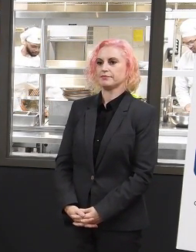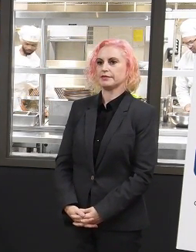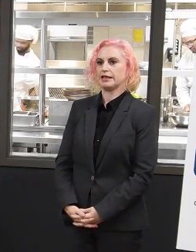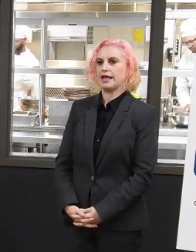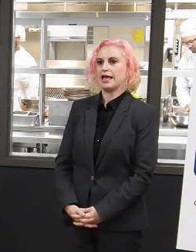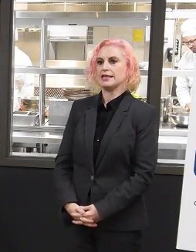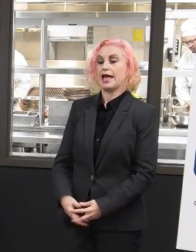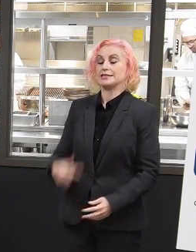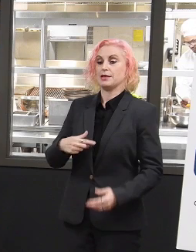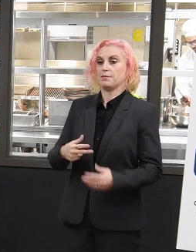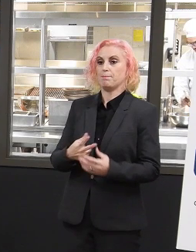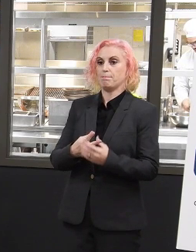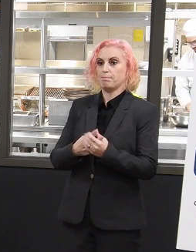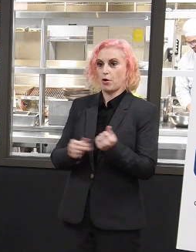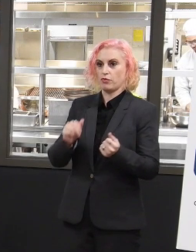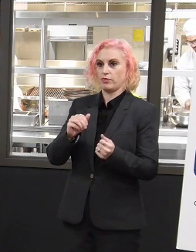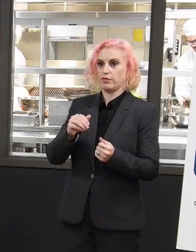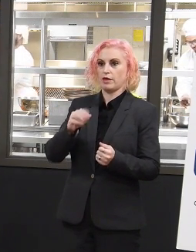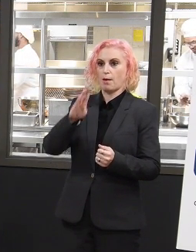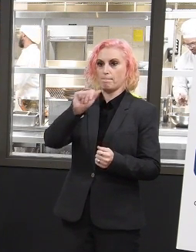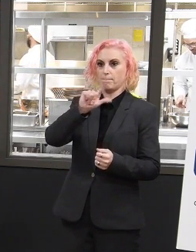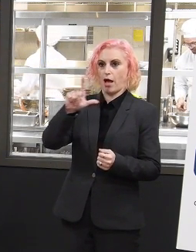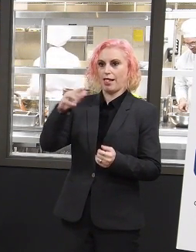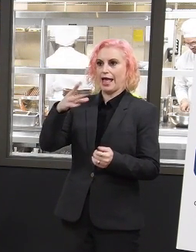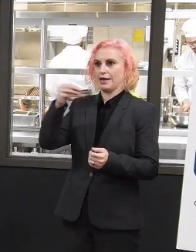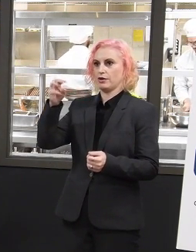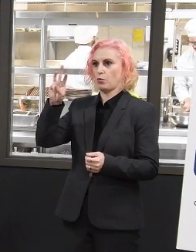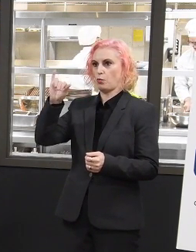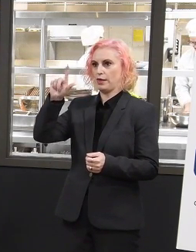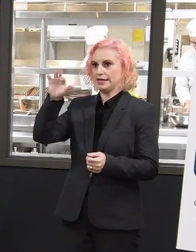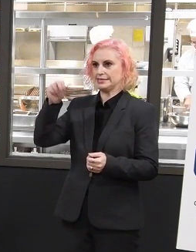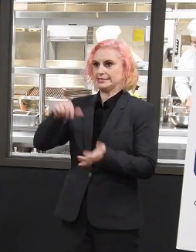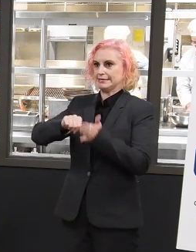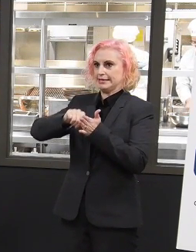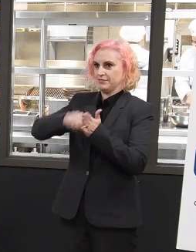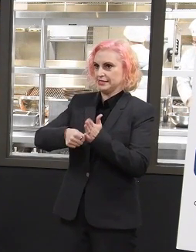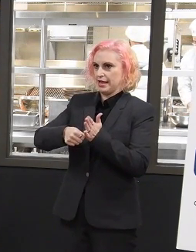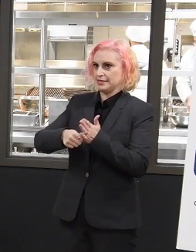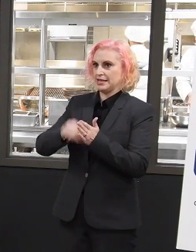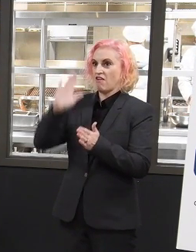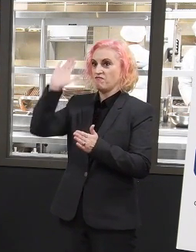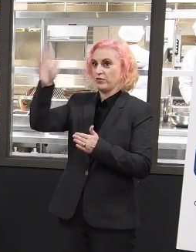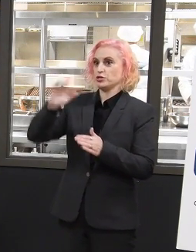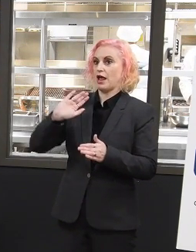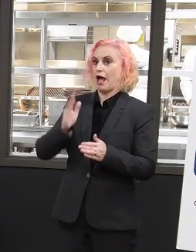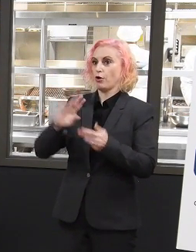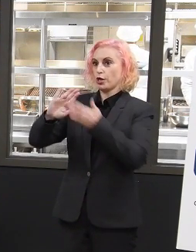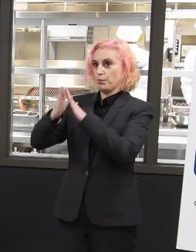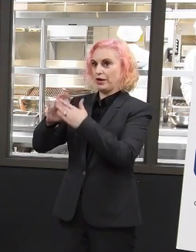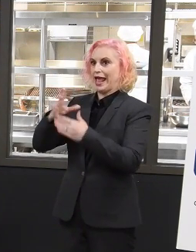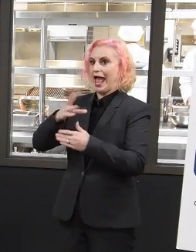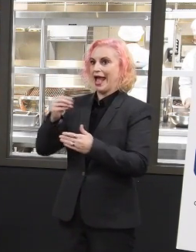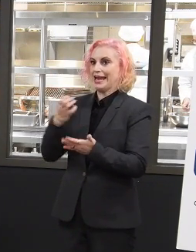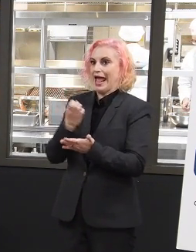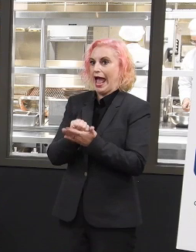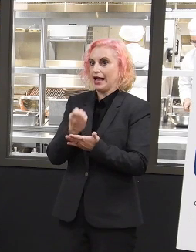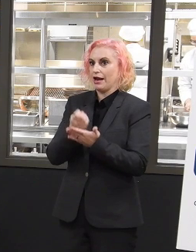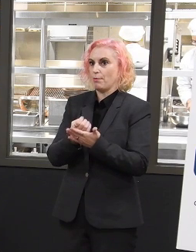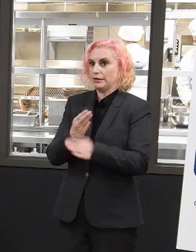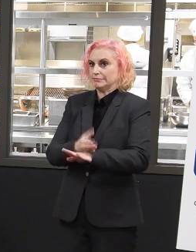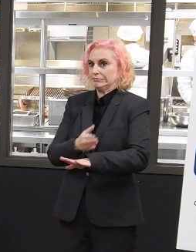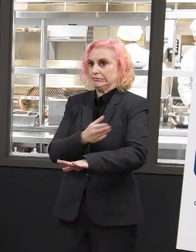As both County Executive Ball and President Willis have emphasized, the future of our community and our economic prowess is